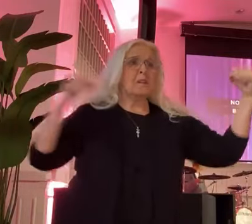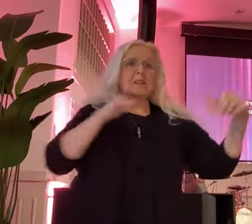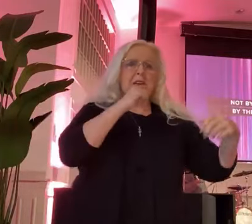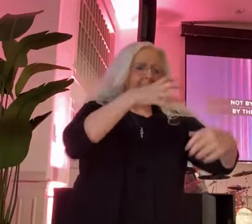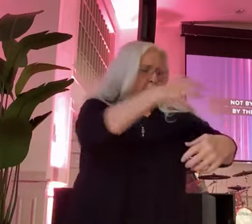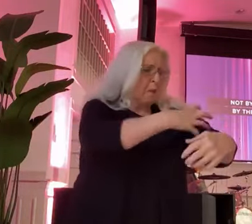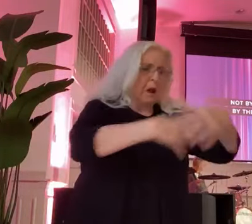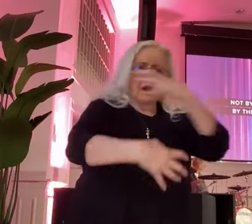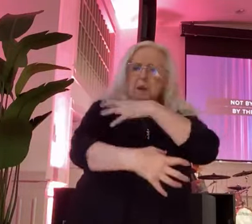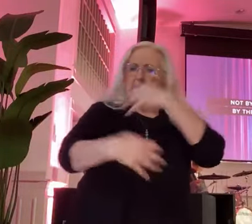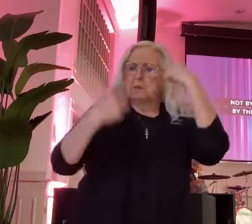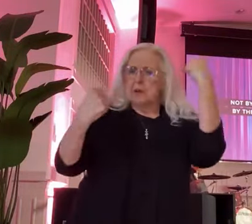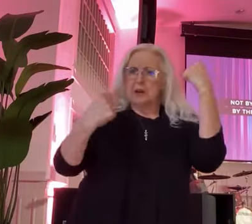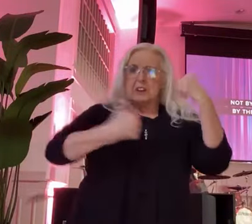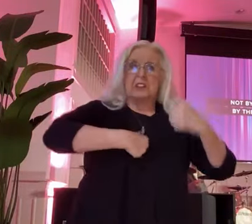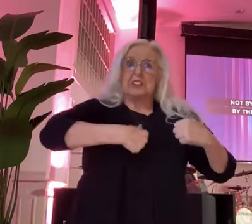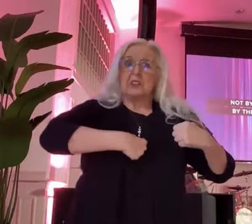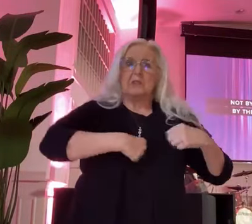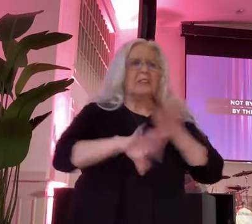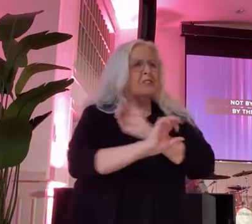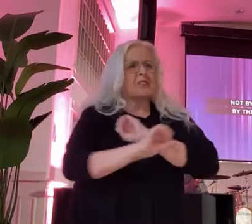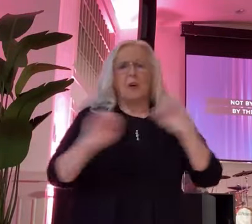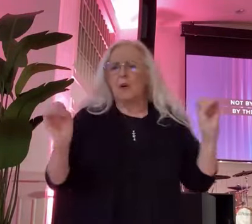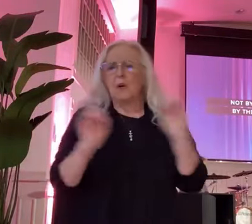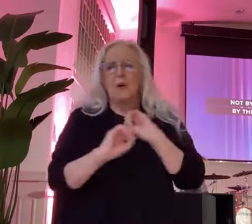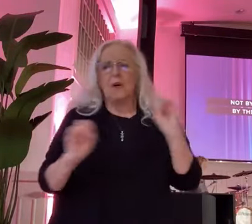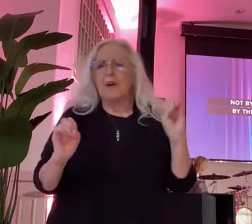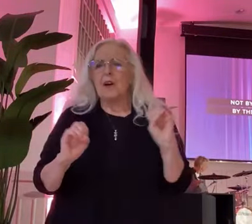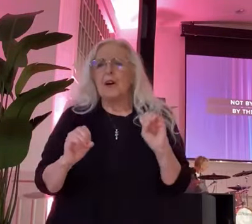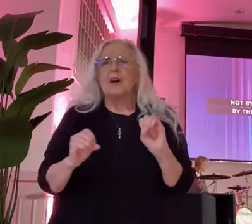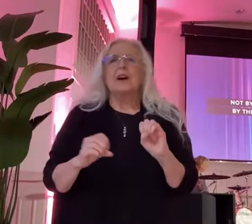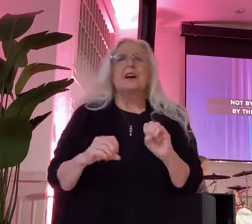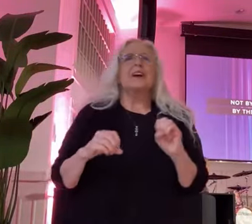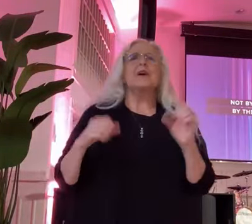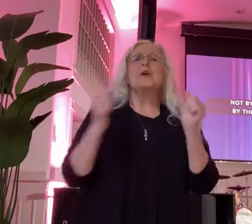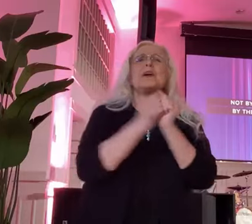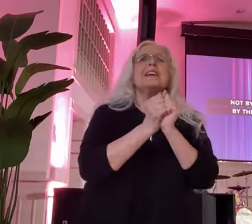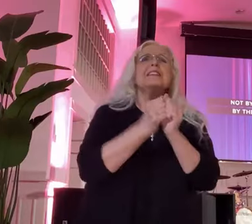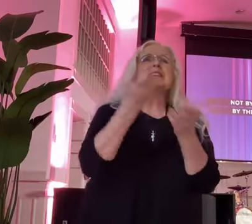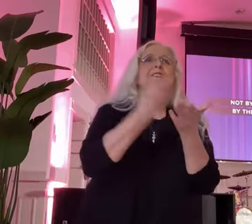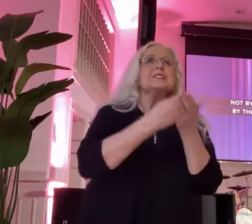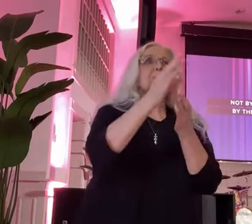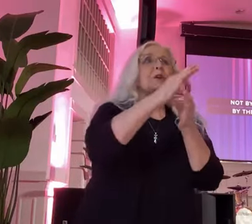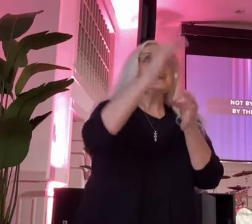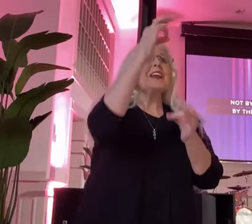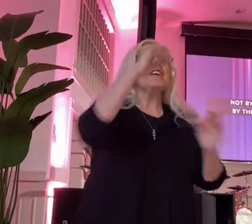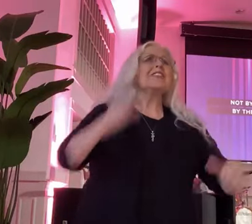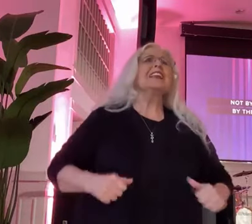The Bible.